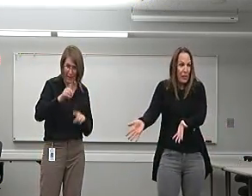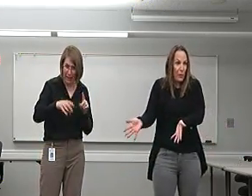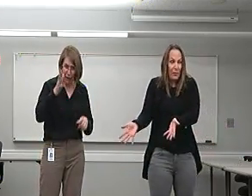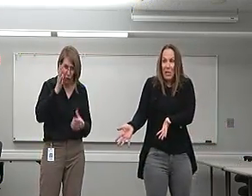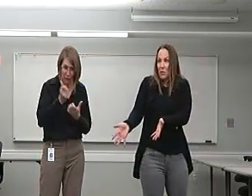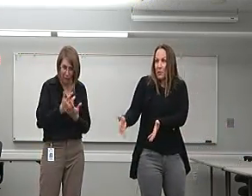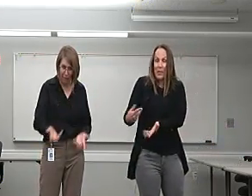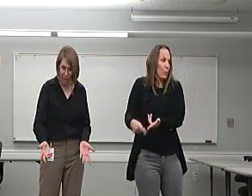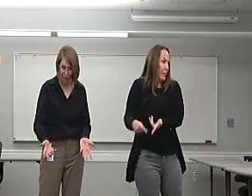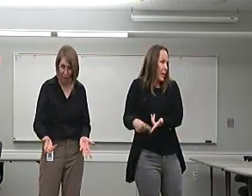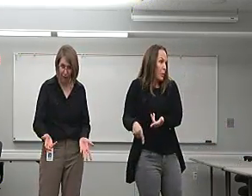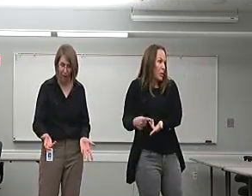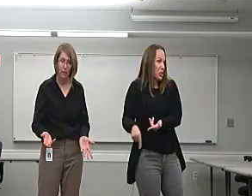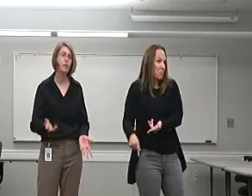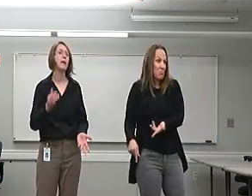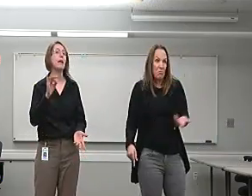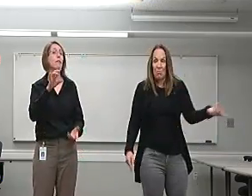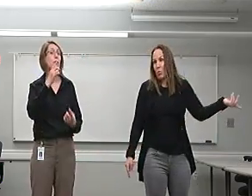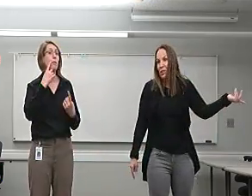with language,